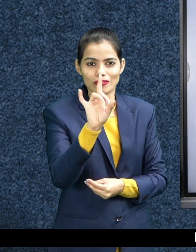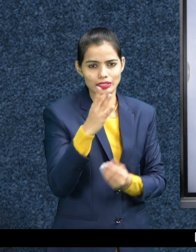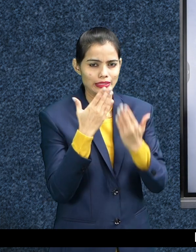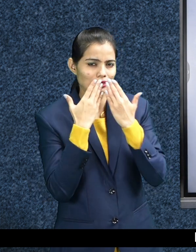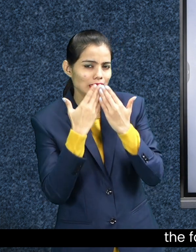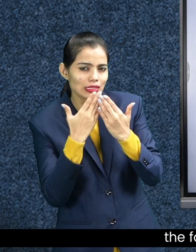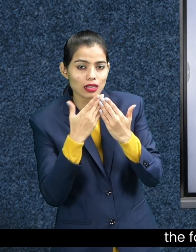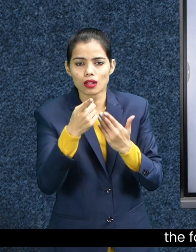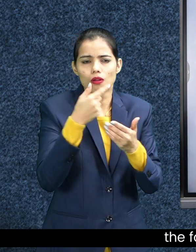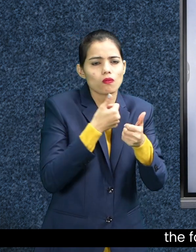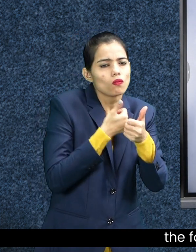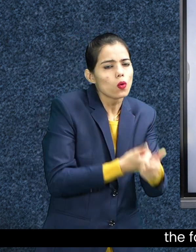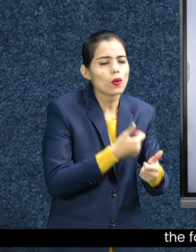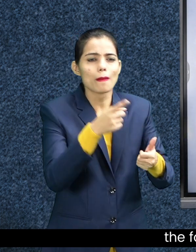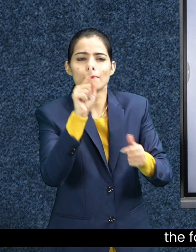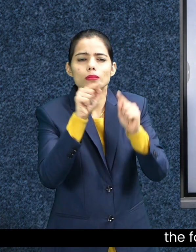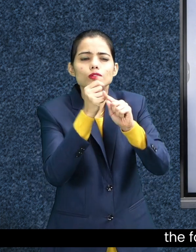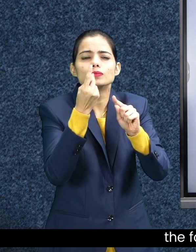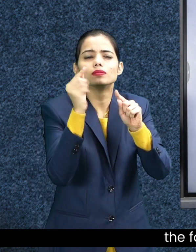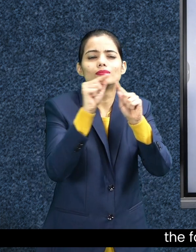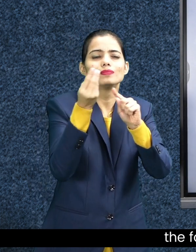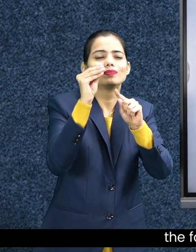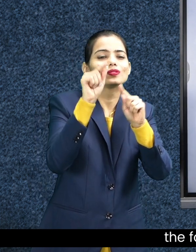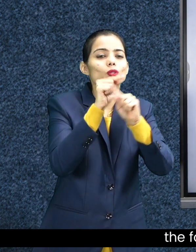students, the following marks out of 100 are recorded.